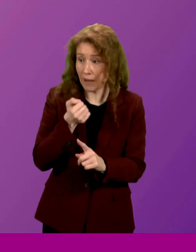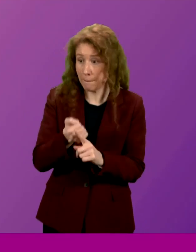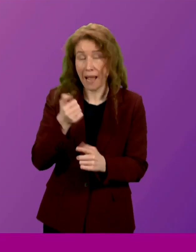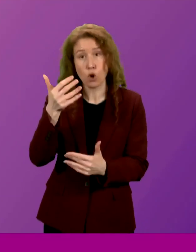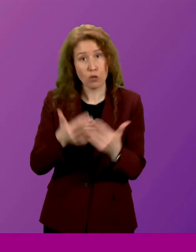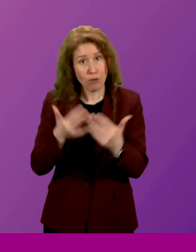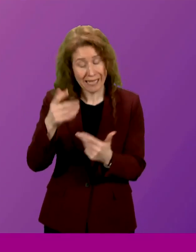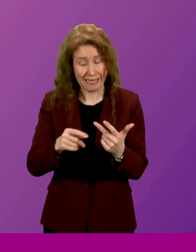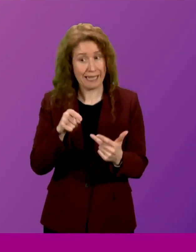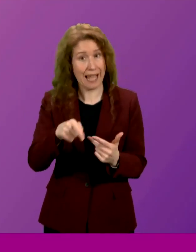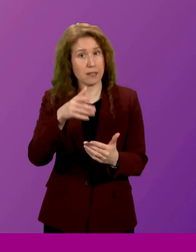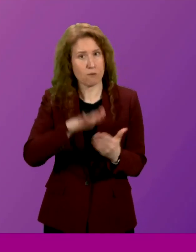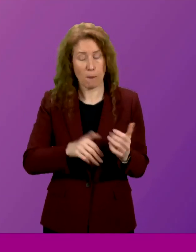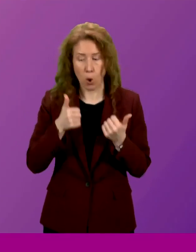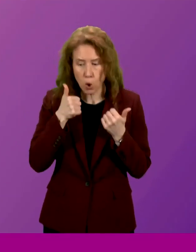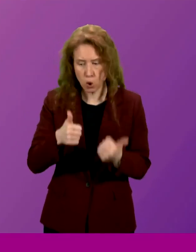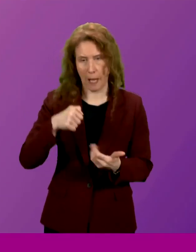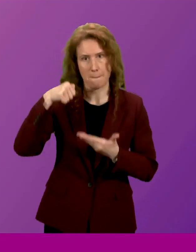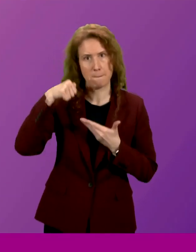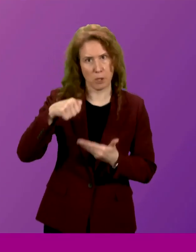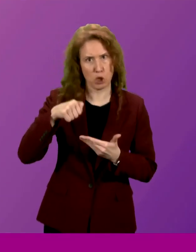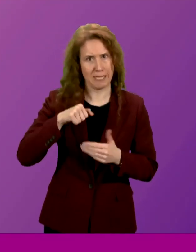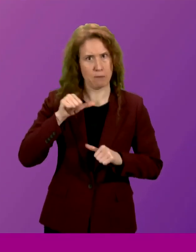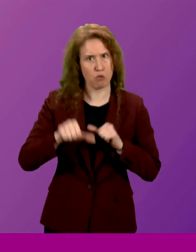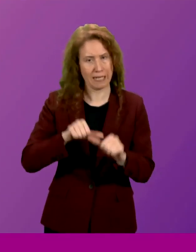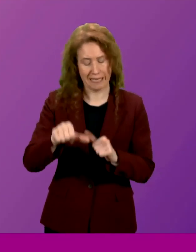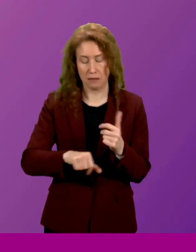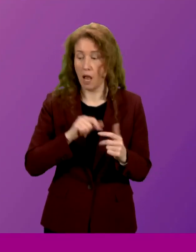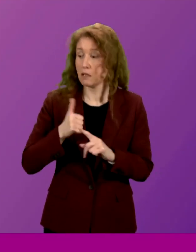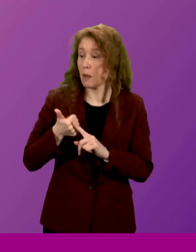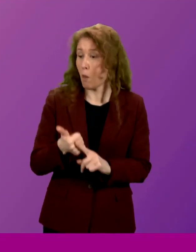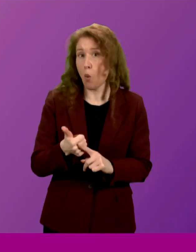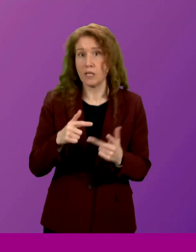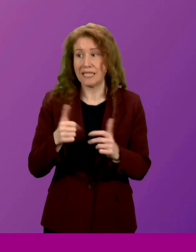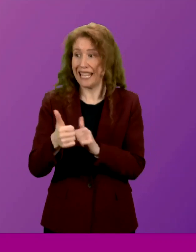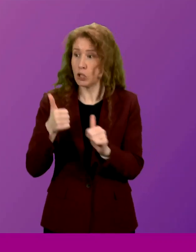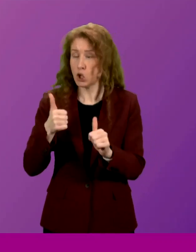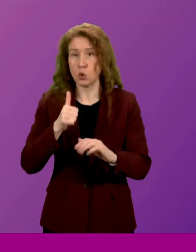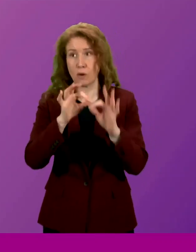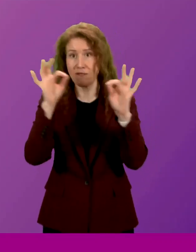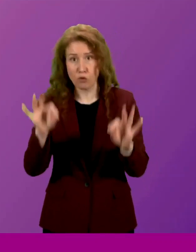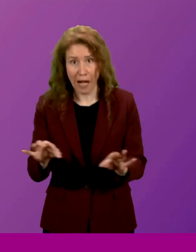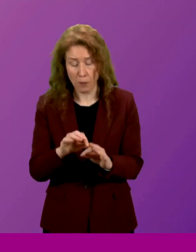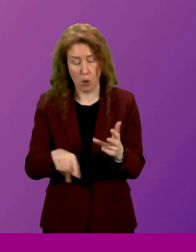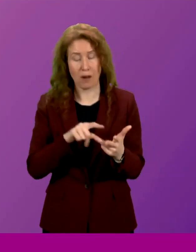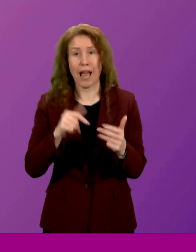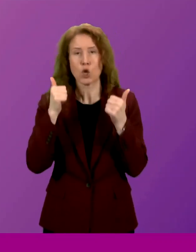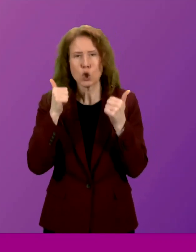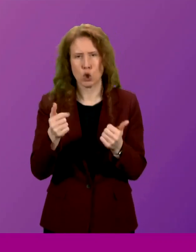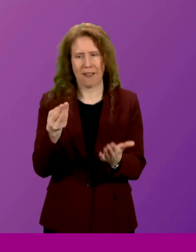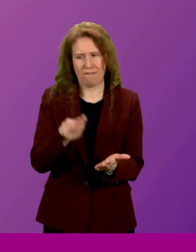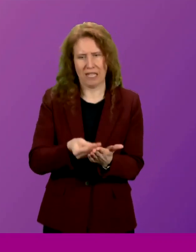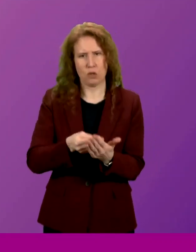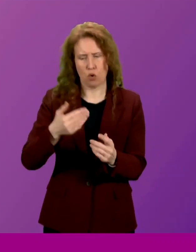rating stemming from good budgeting practices, a supportive institutional framework and a good fiscal